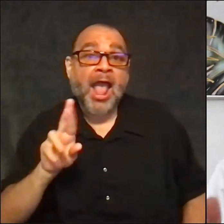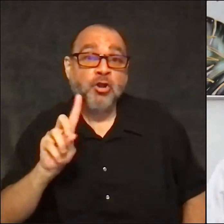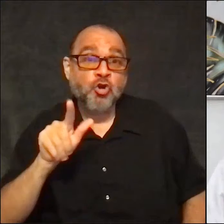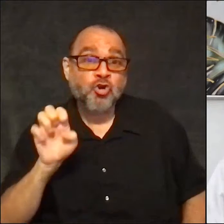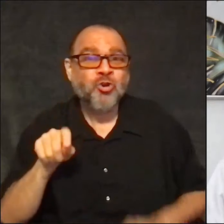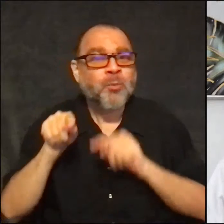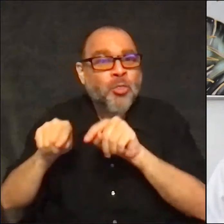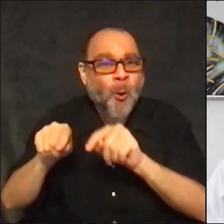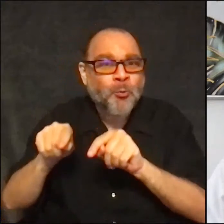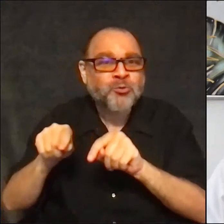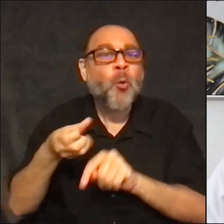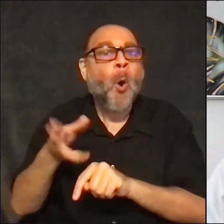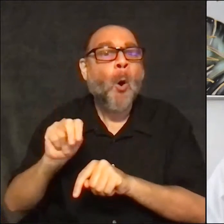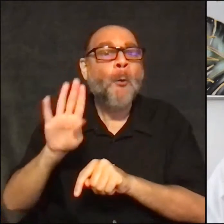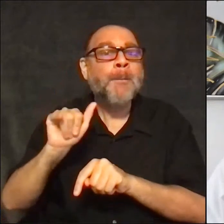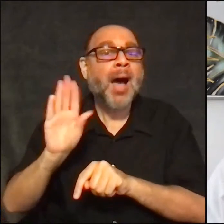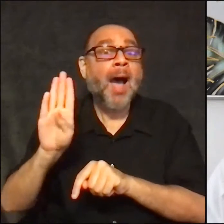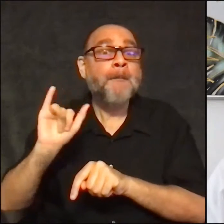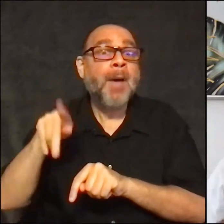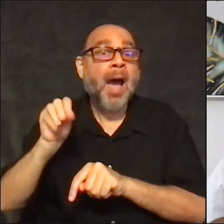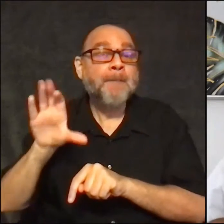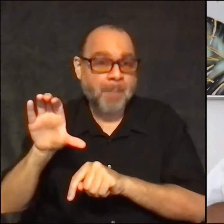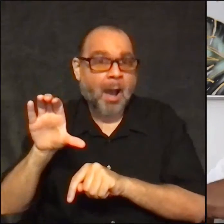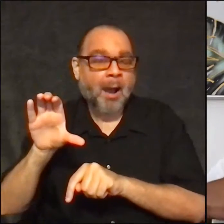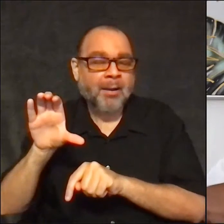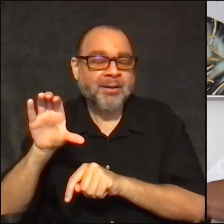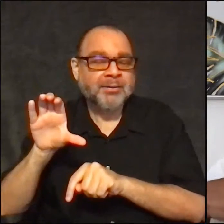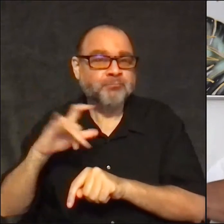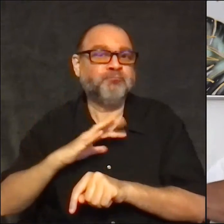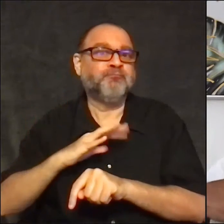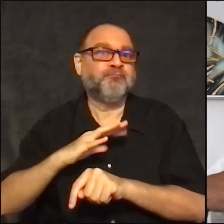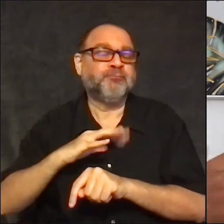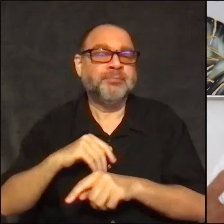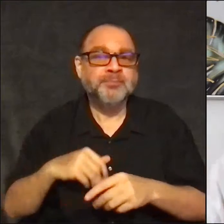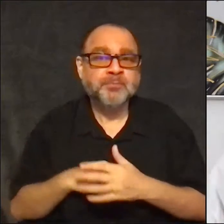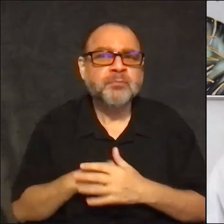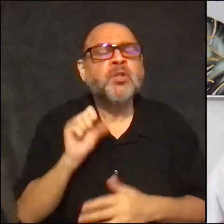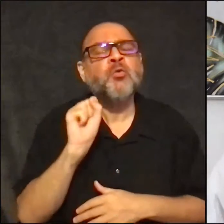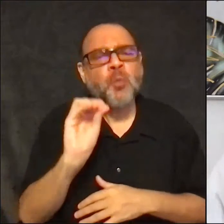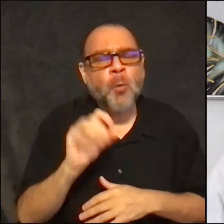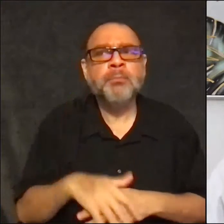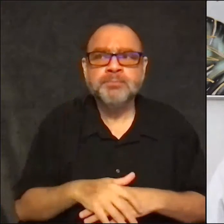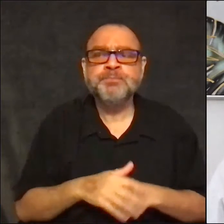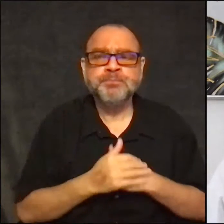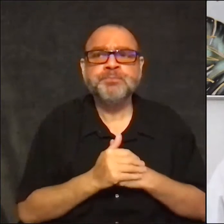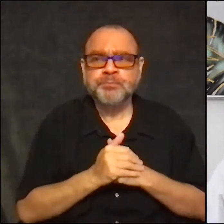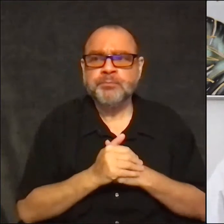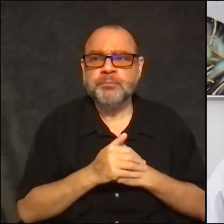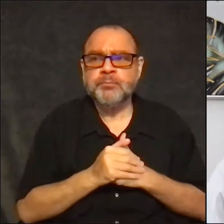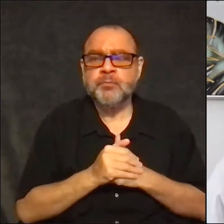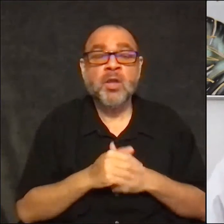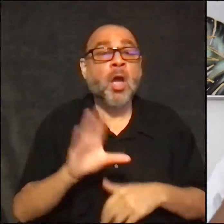speaking at this gathering as well. So just want to share that the business landscape around corporate mental